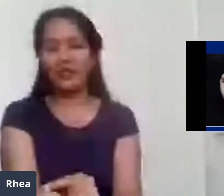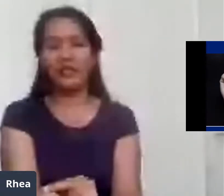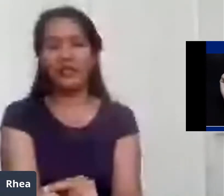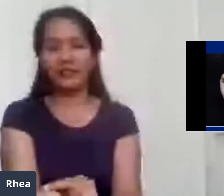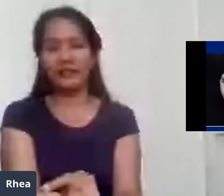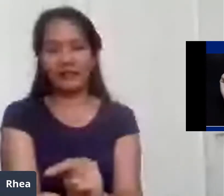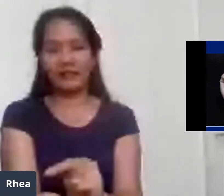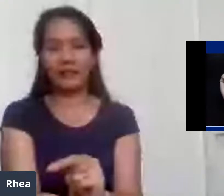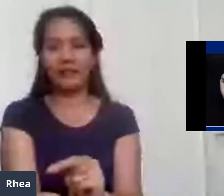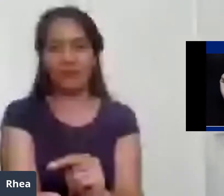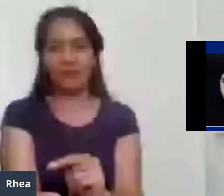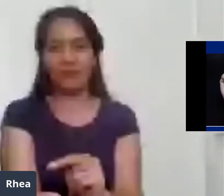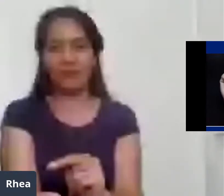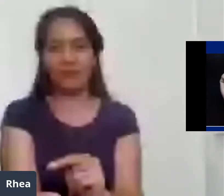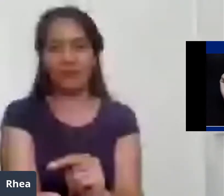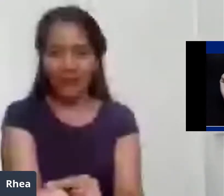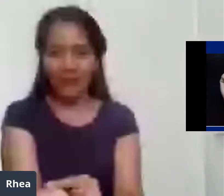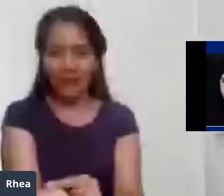your pulse.